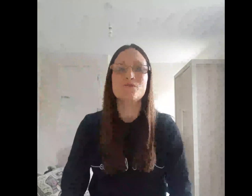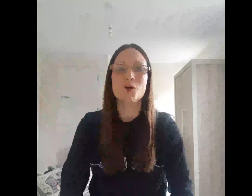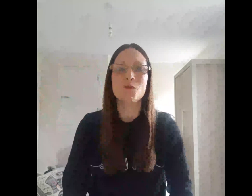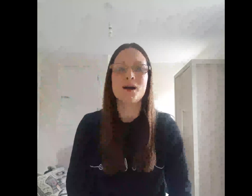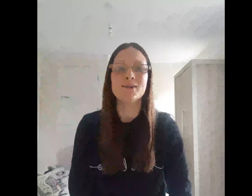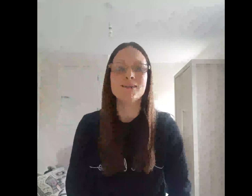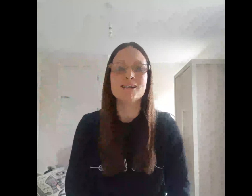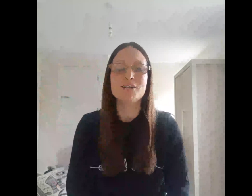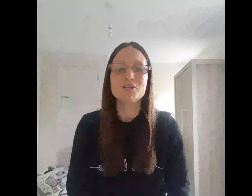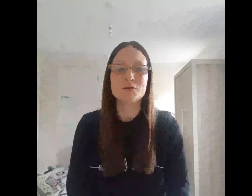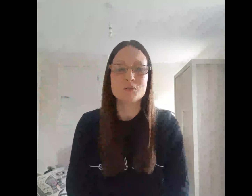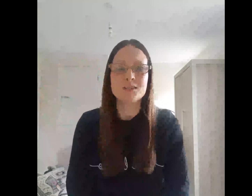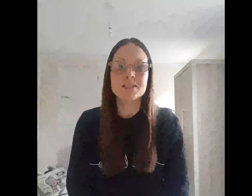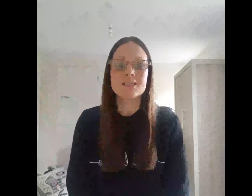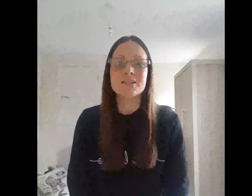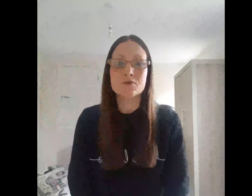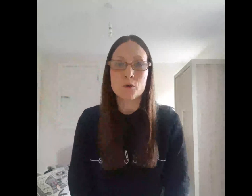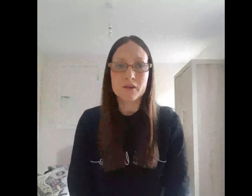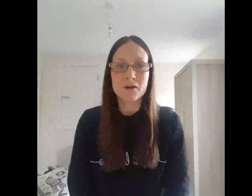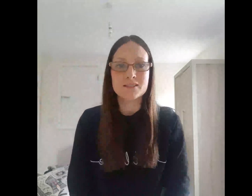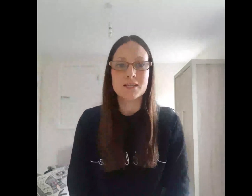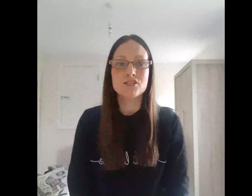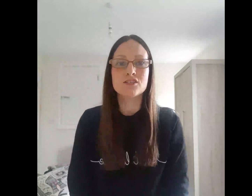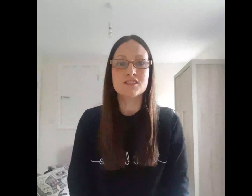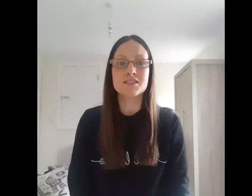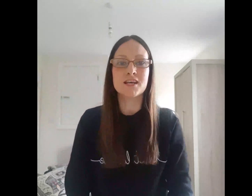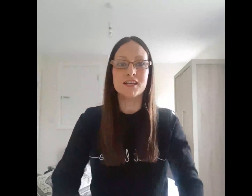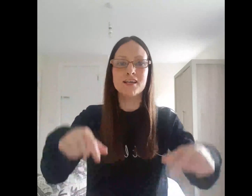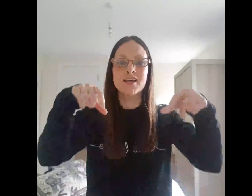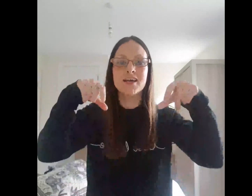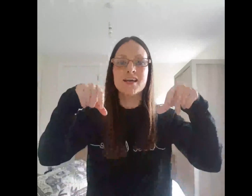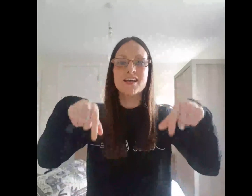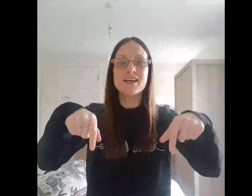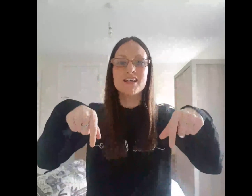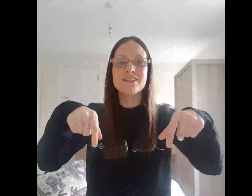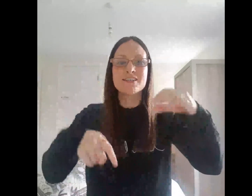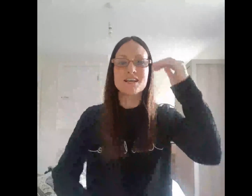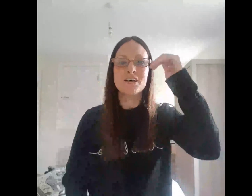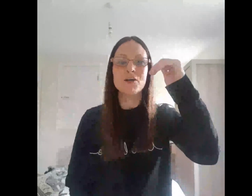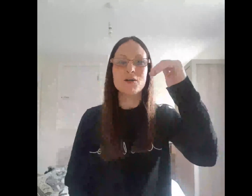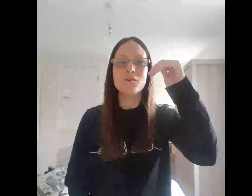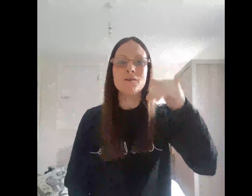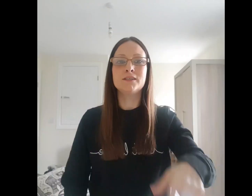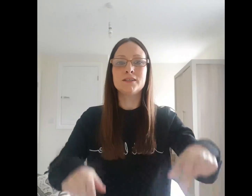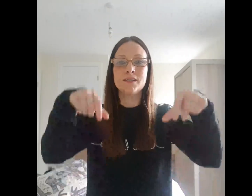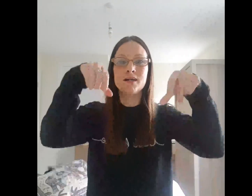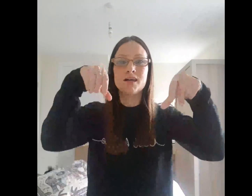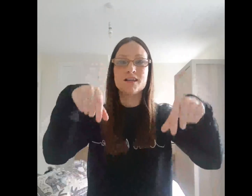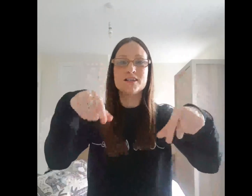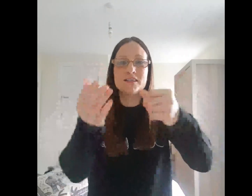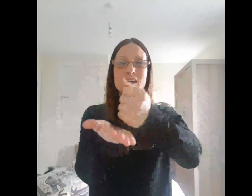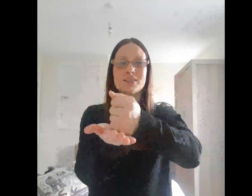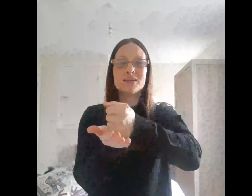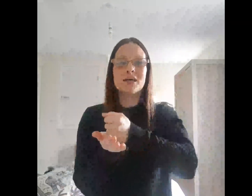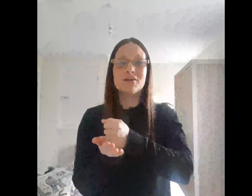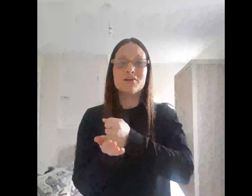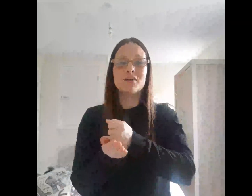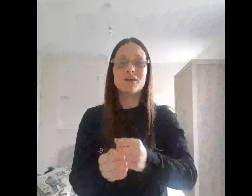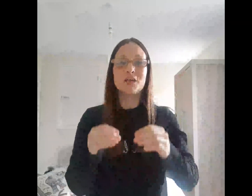all well. Just wanted to send a quick message to say, stay home, stay safe,